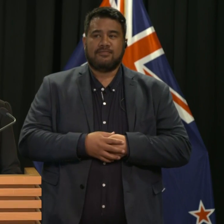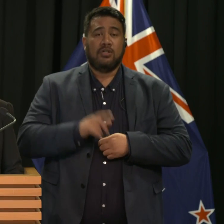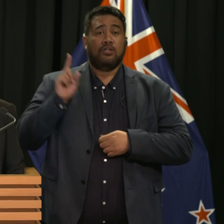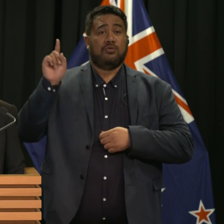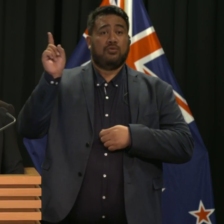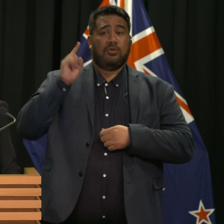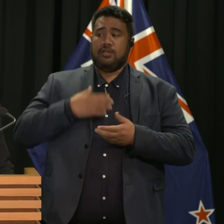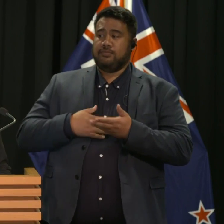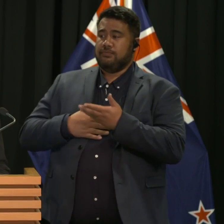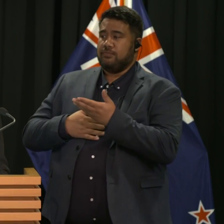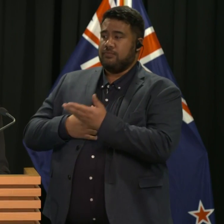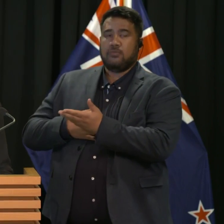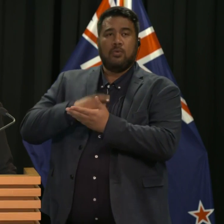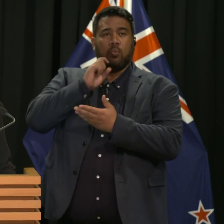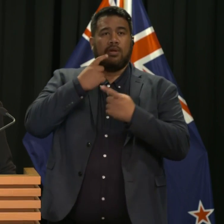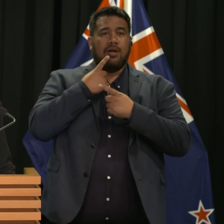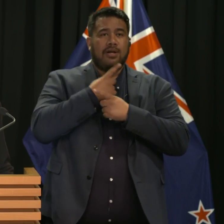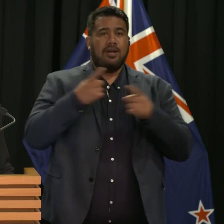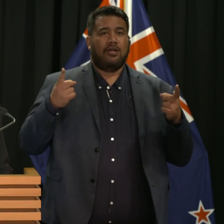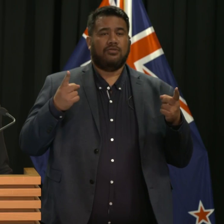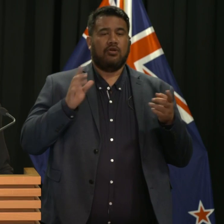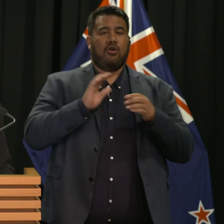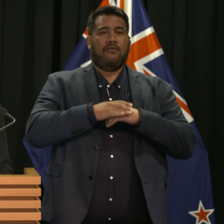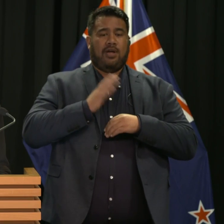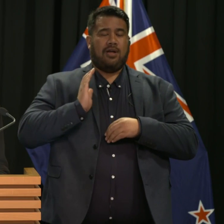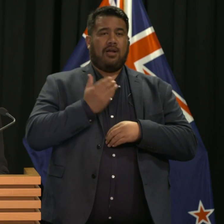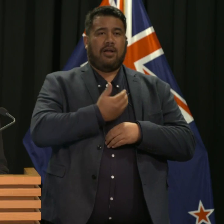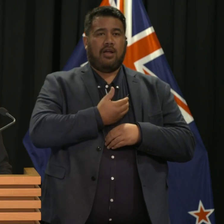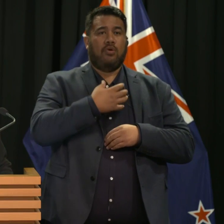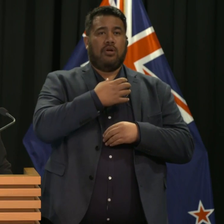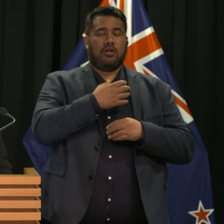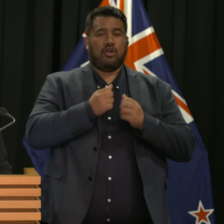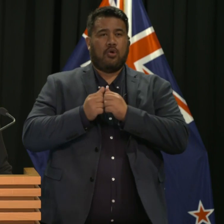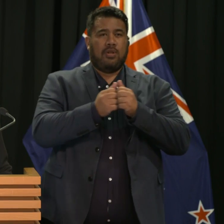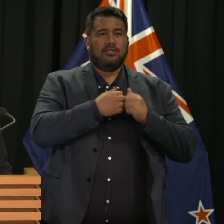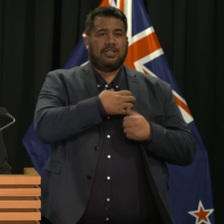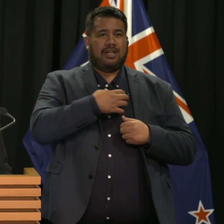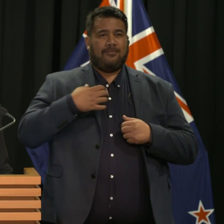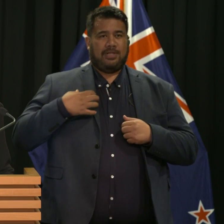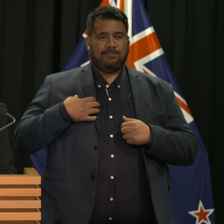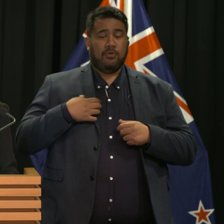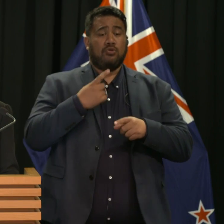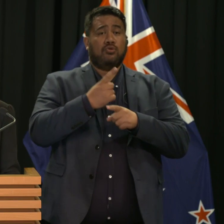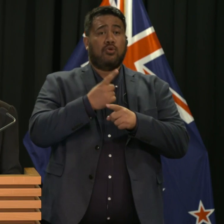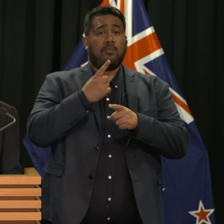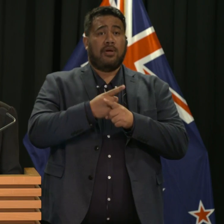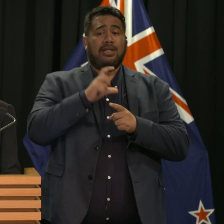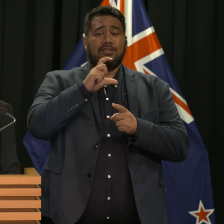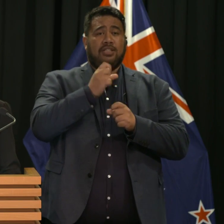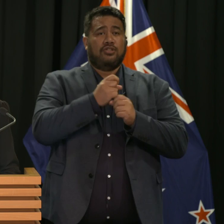Today, I am announcing that the coalition government has ruled out implementing a capital gains